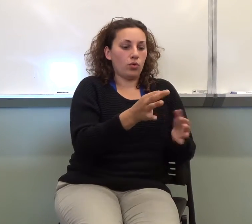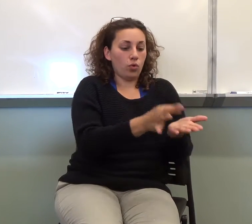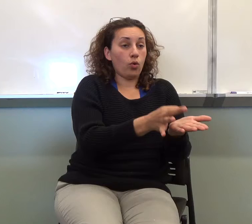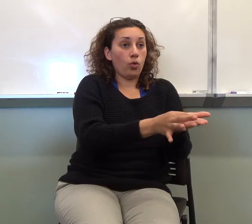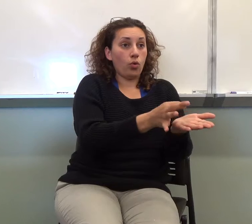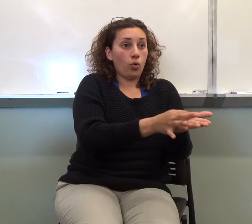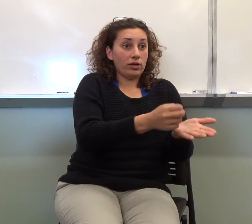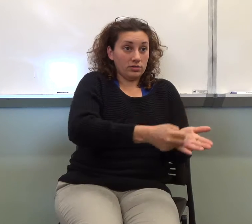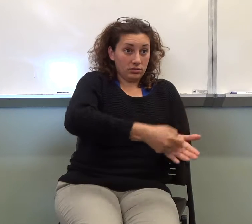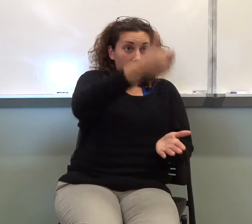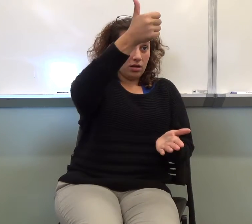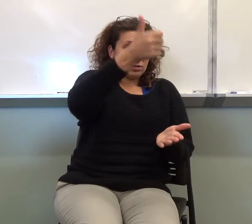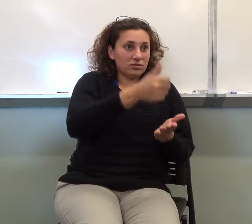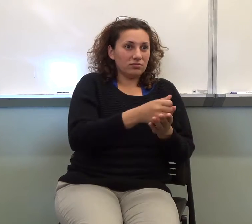On page 565,